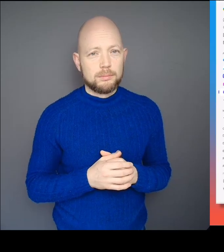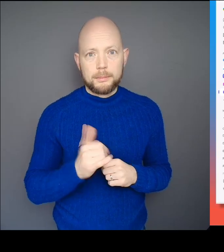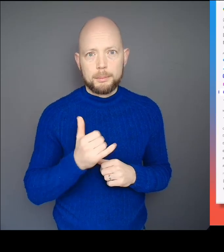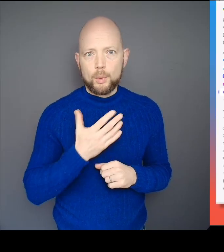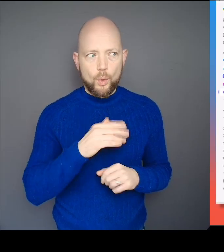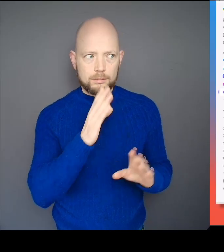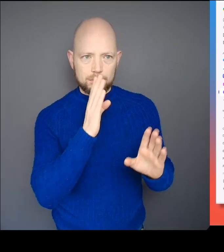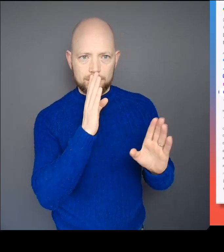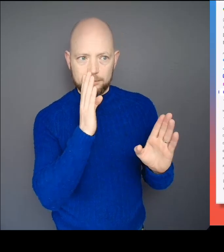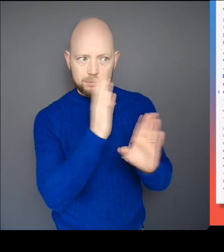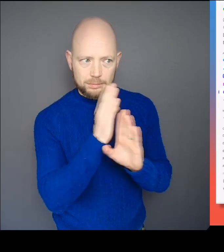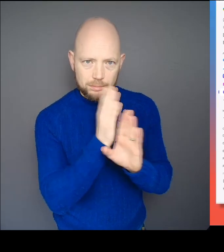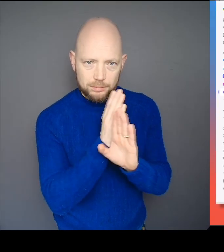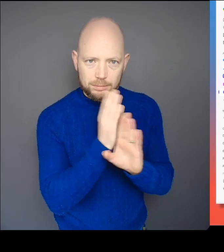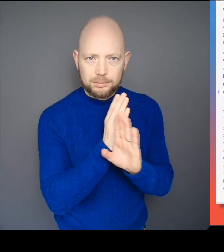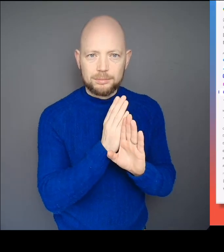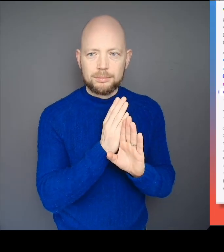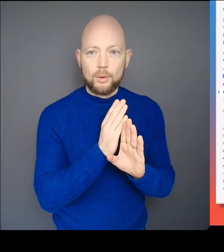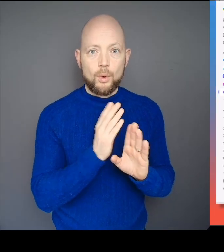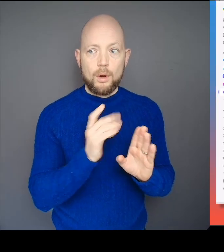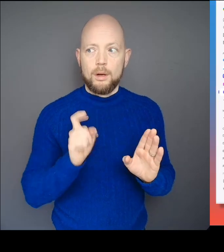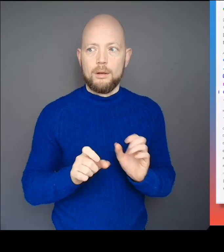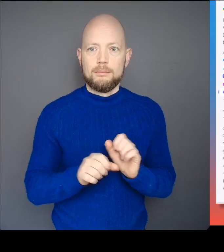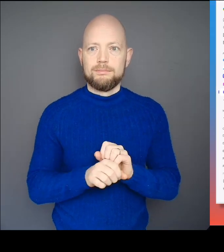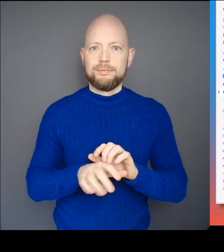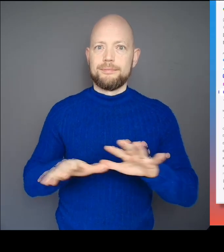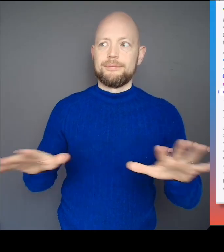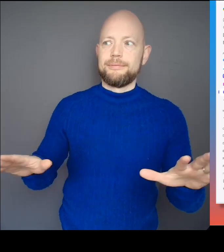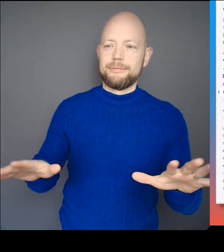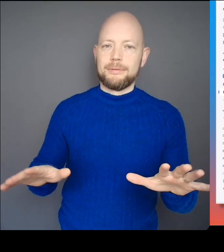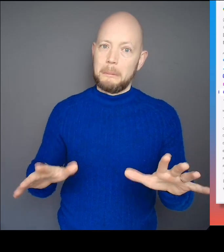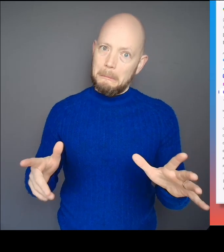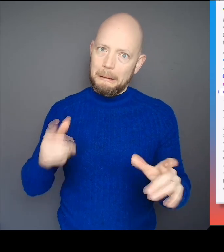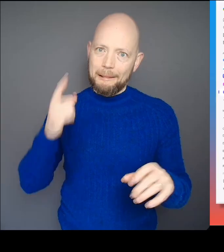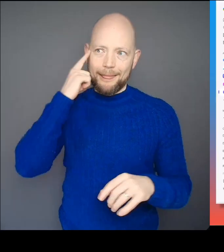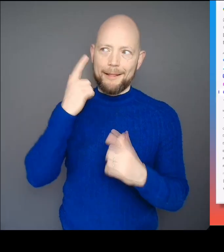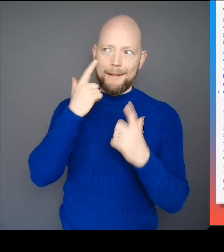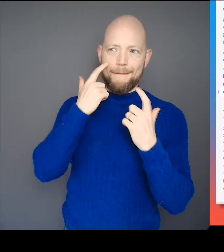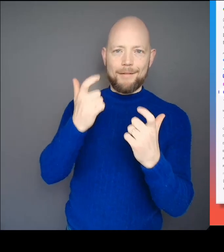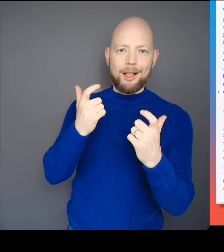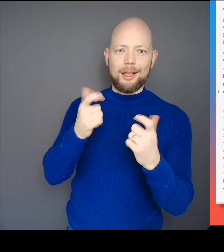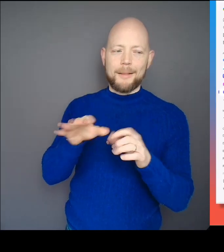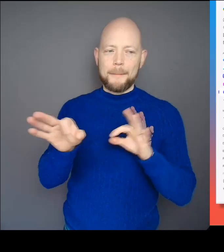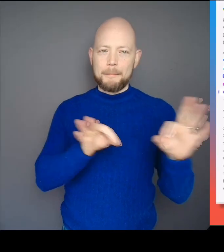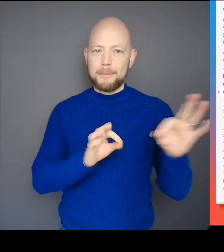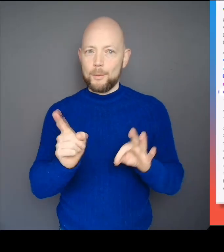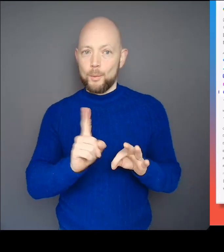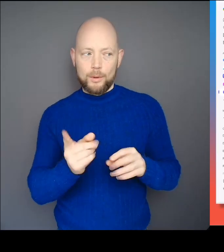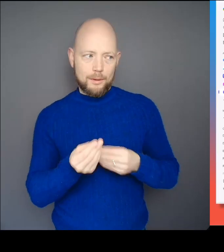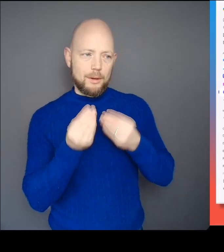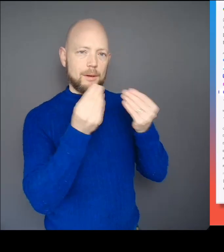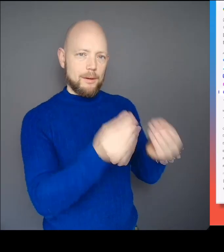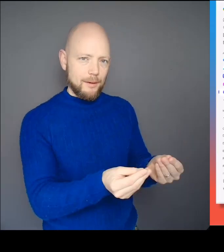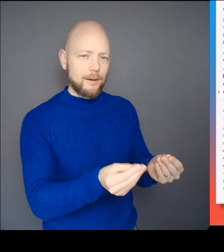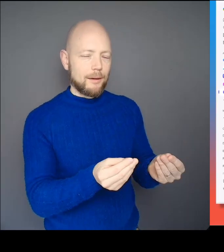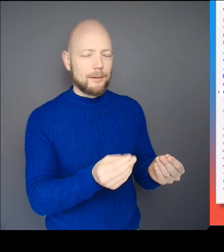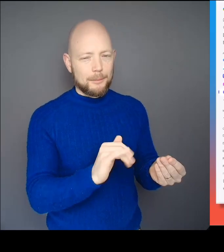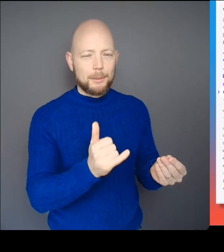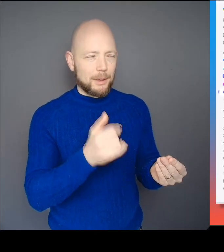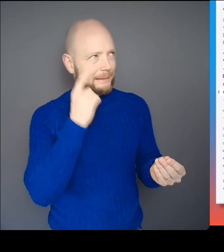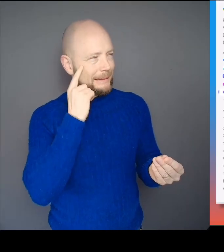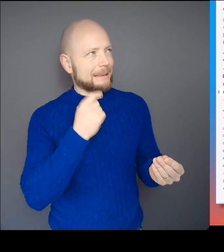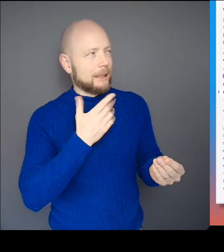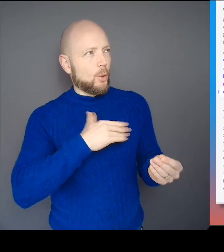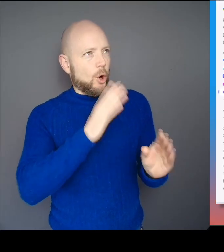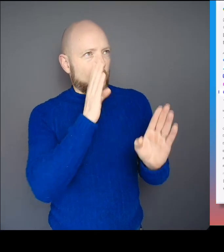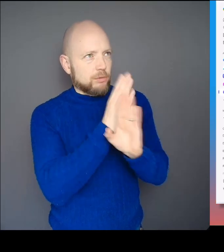I'm sharing more broadly with the whole organization. And so I just want those documents which are in a communications folder on SharePoint